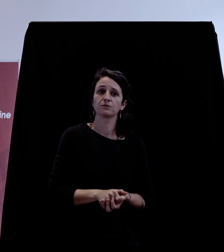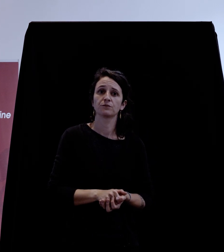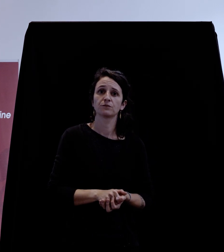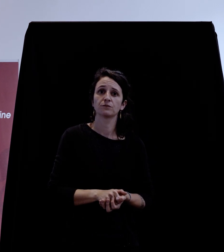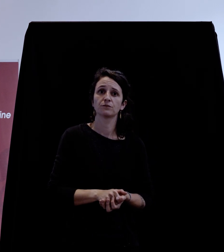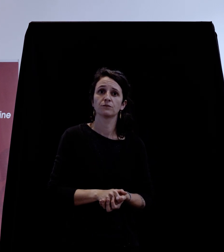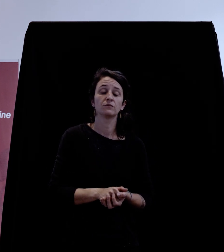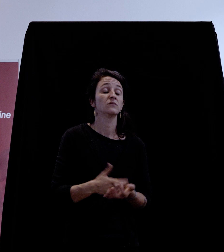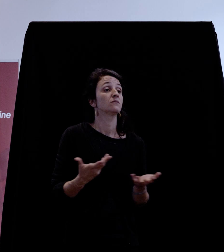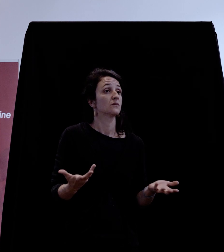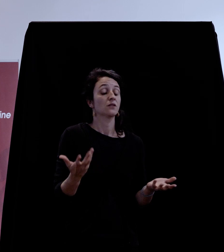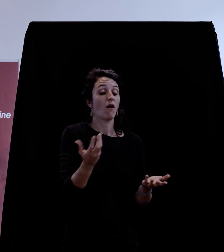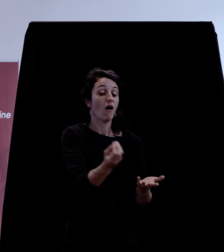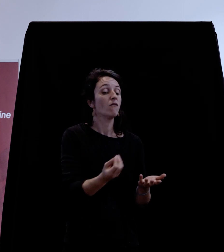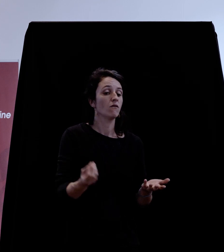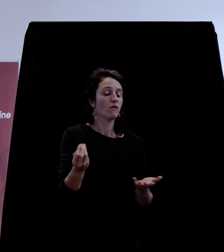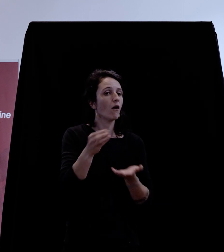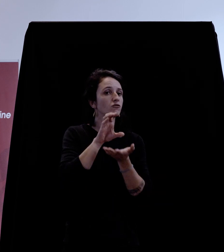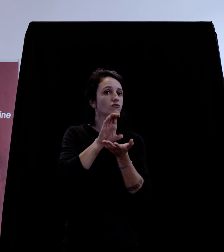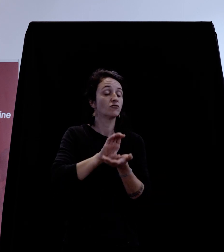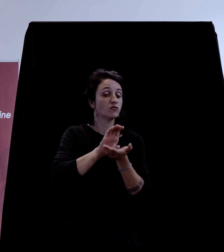developing kids have, which is charge syndrome.